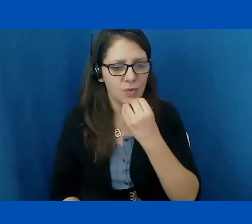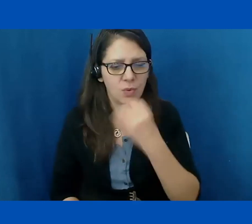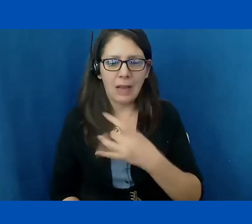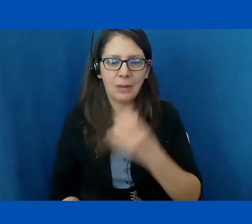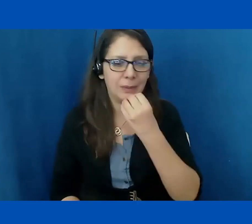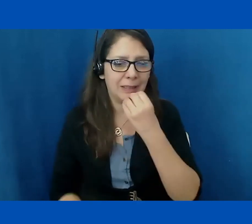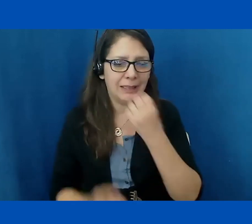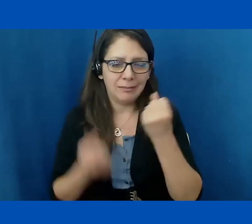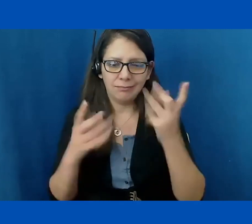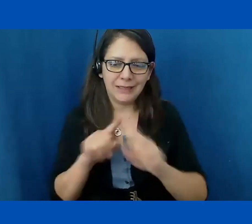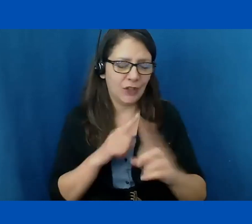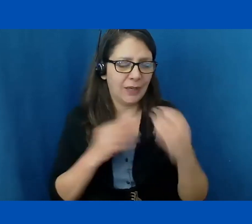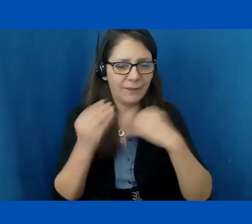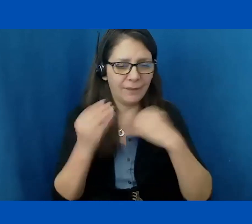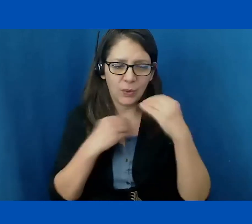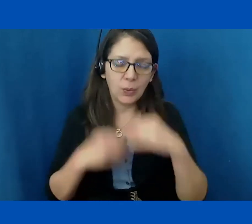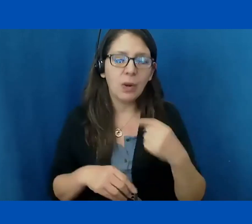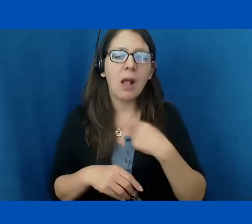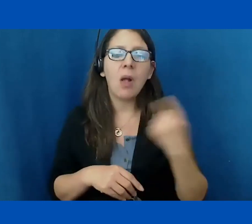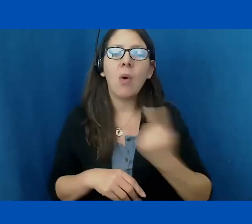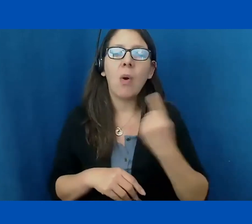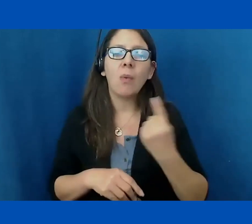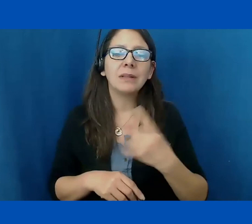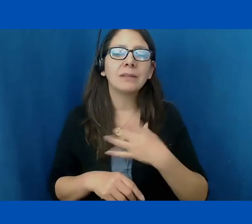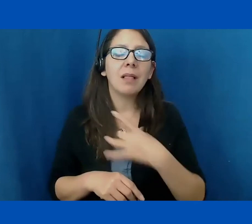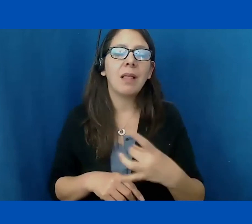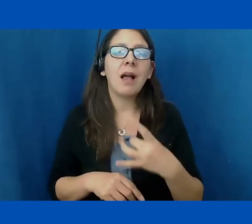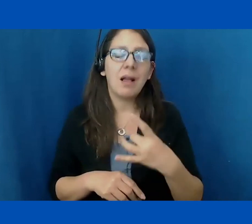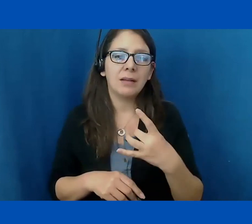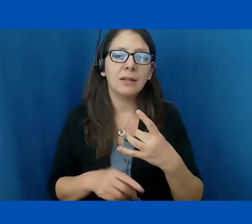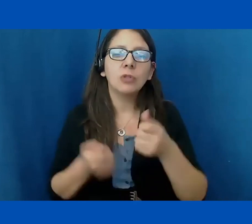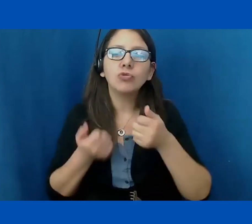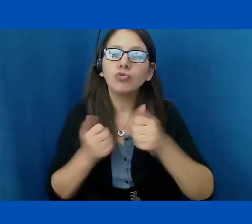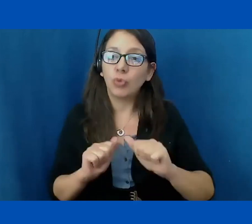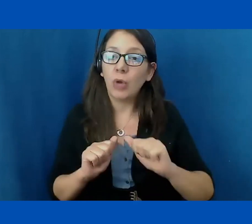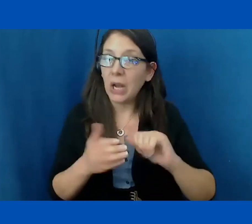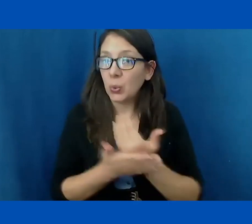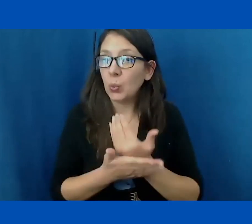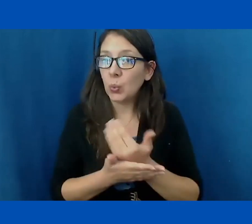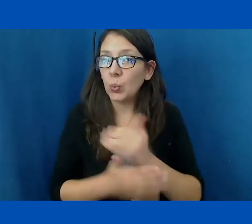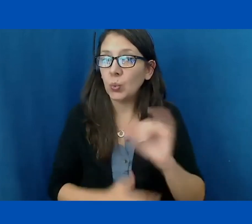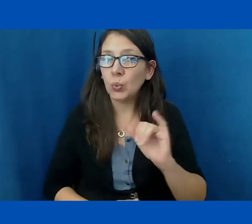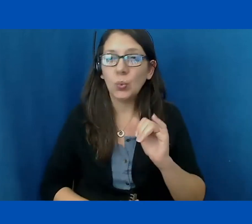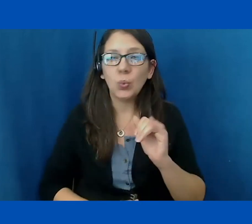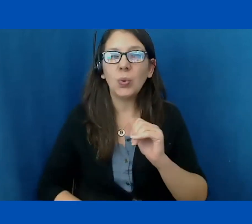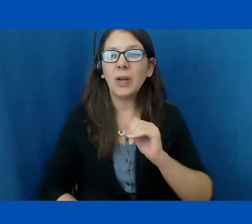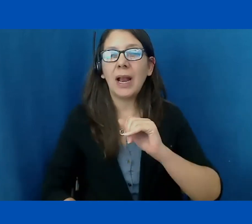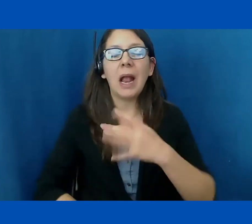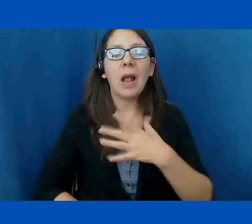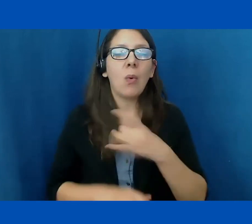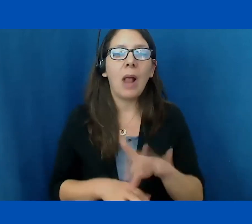food. And I always like trying new things. I never like getting the same thing over and over